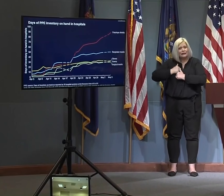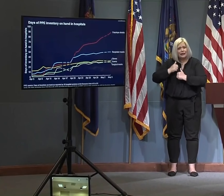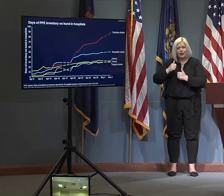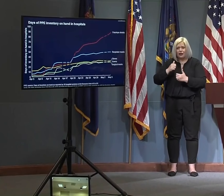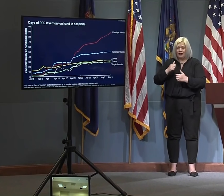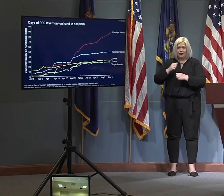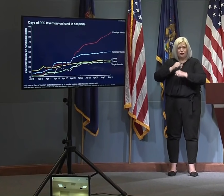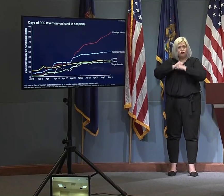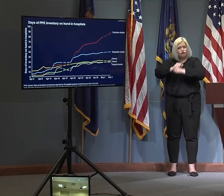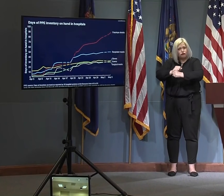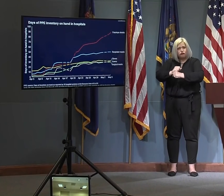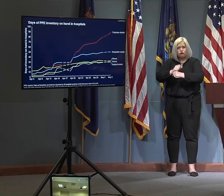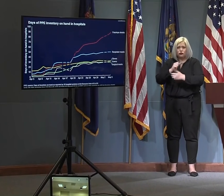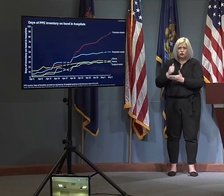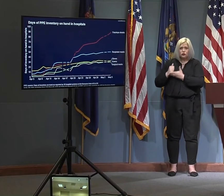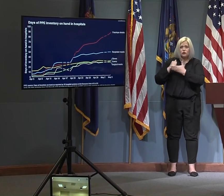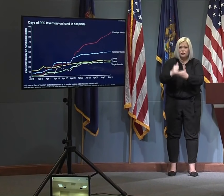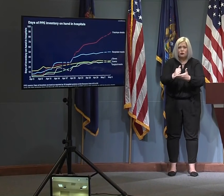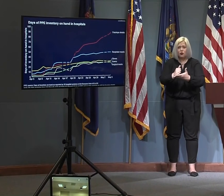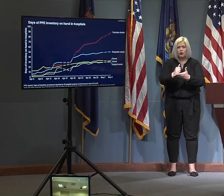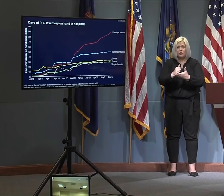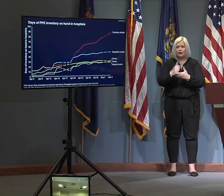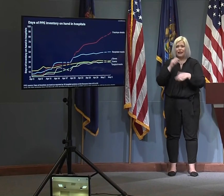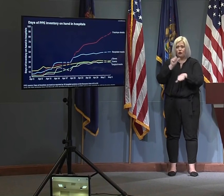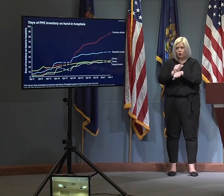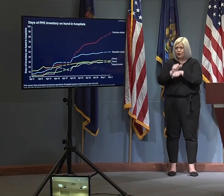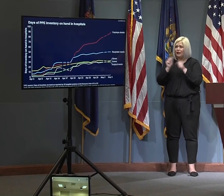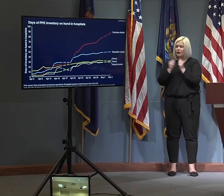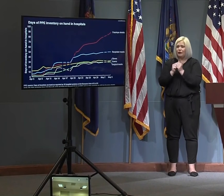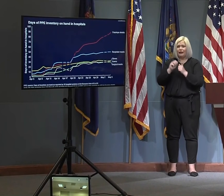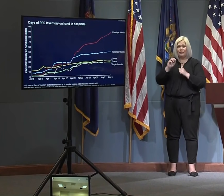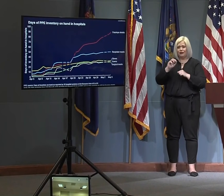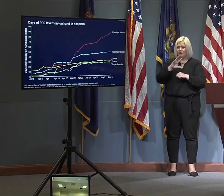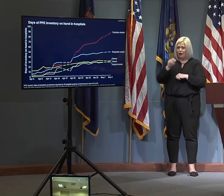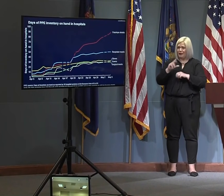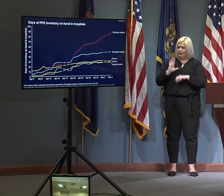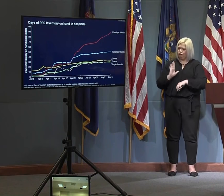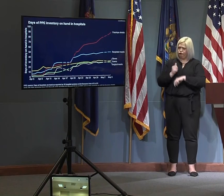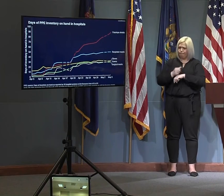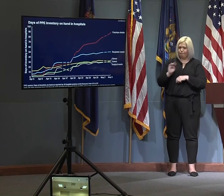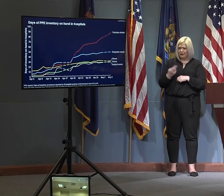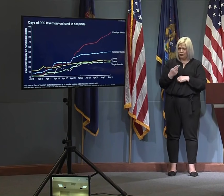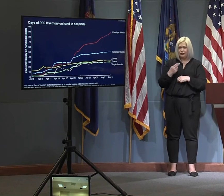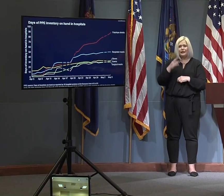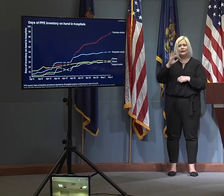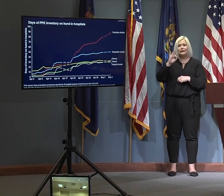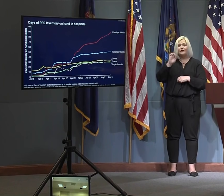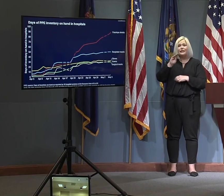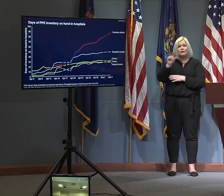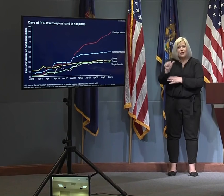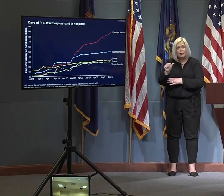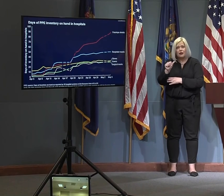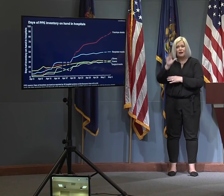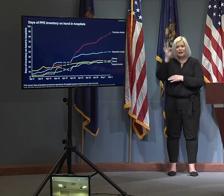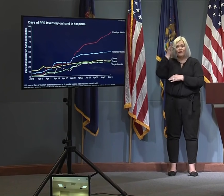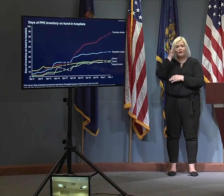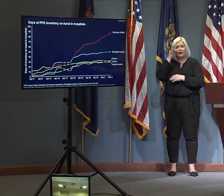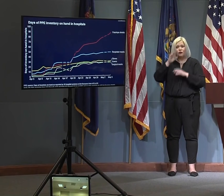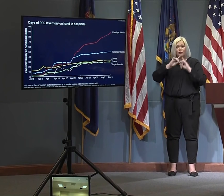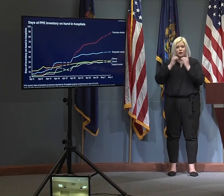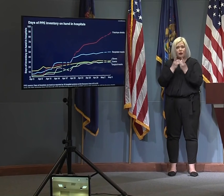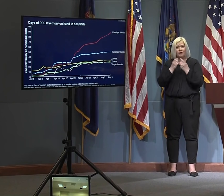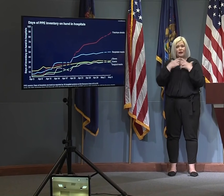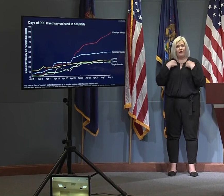in logistics, and working in lockstep with Michigan-based companies, FEMA, the Federal Department of Health and